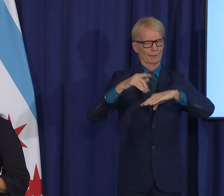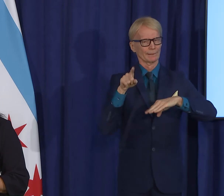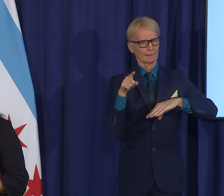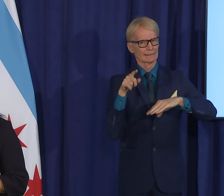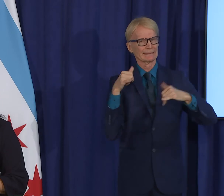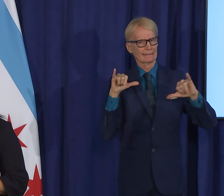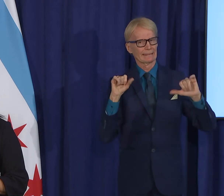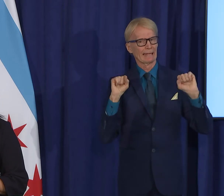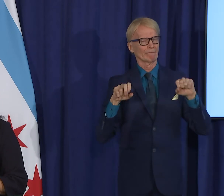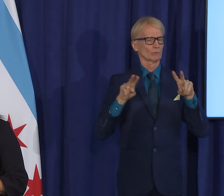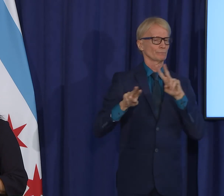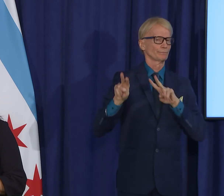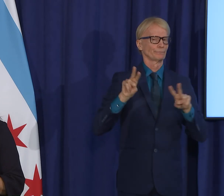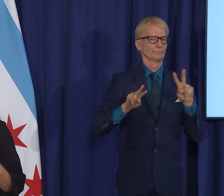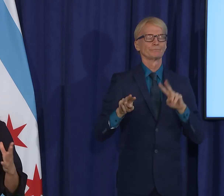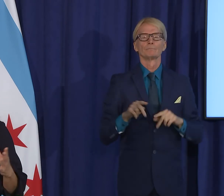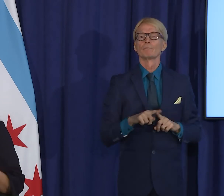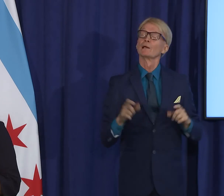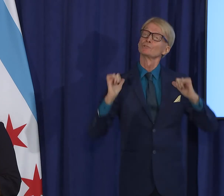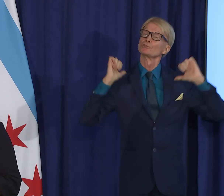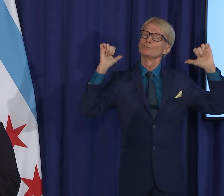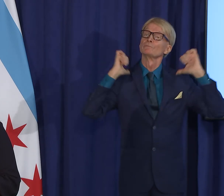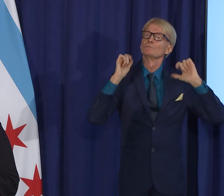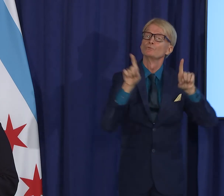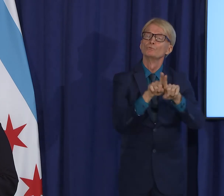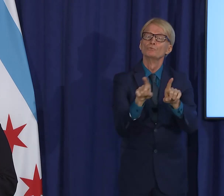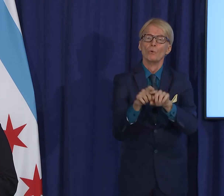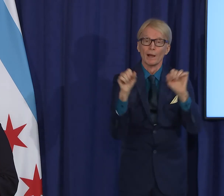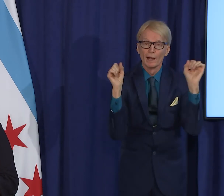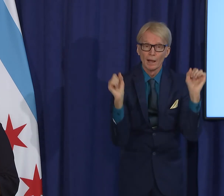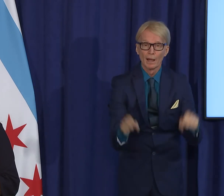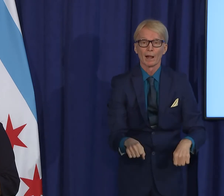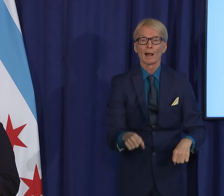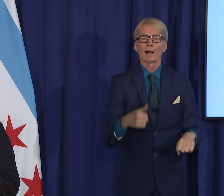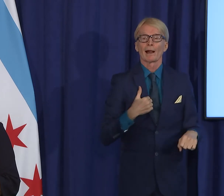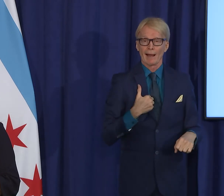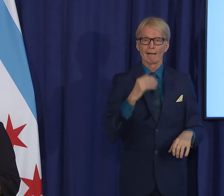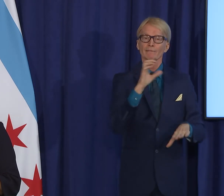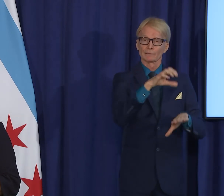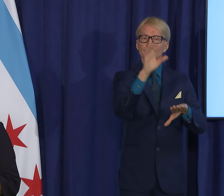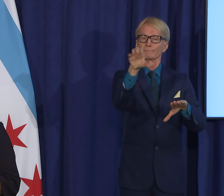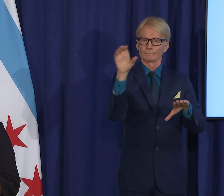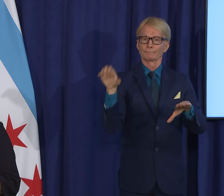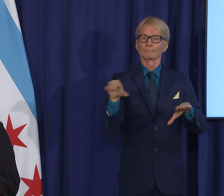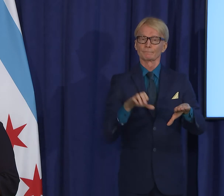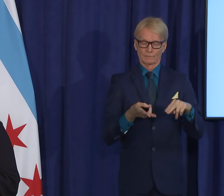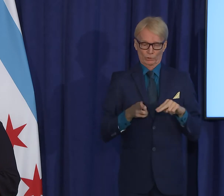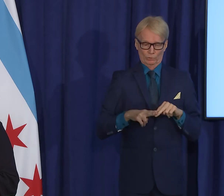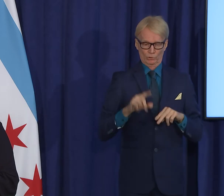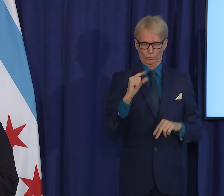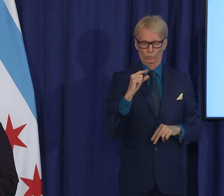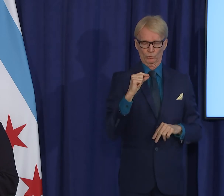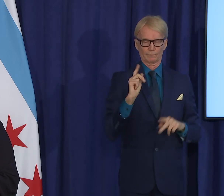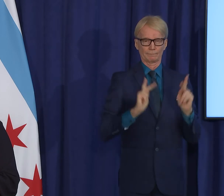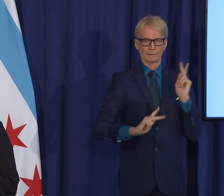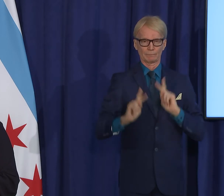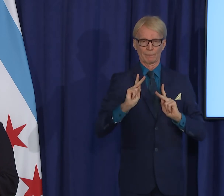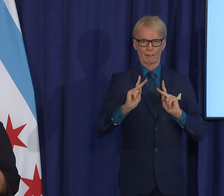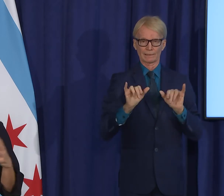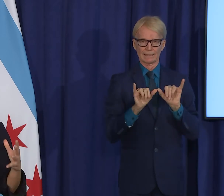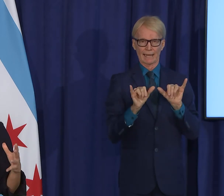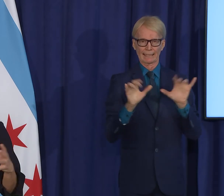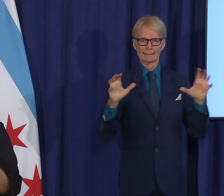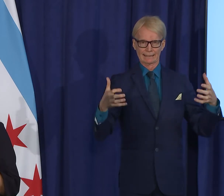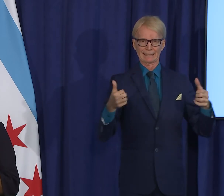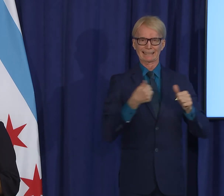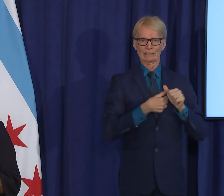fitness classes can continue in those establishments and can increase to 20 people per class, but also